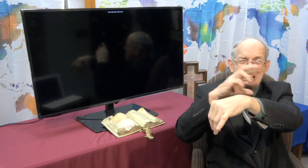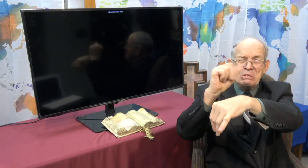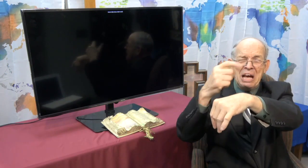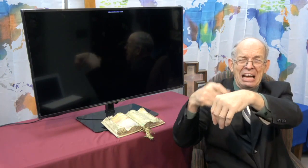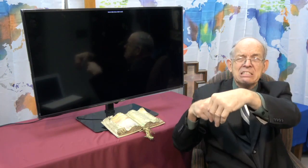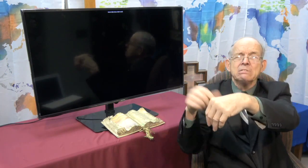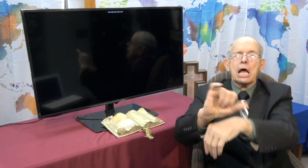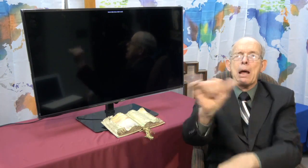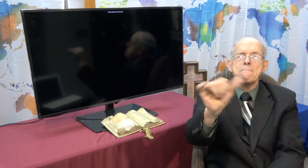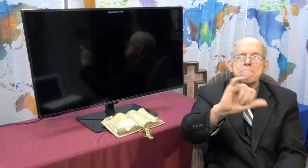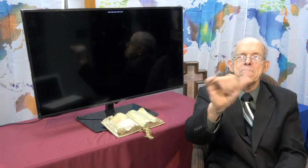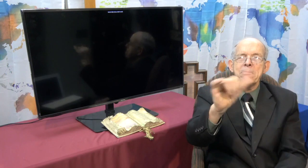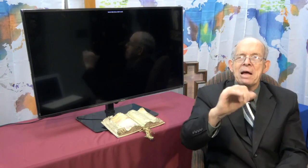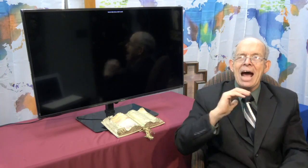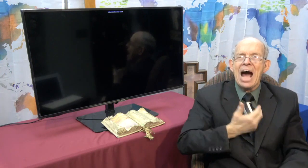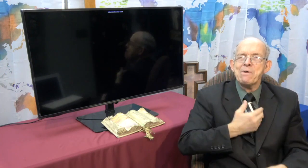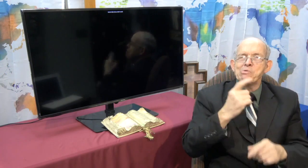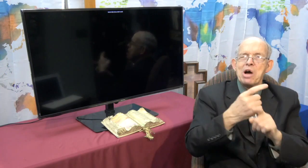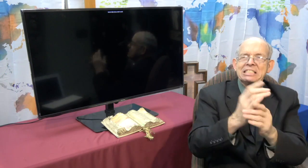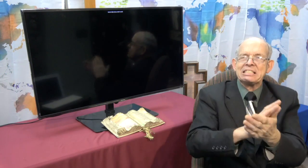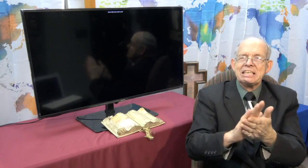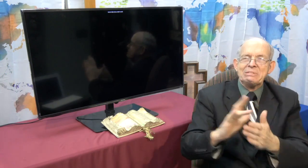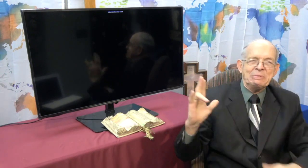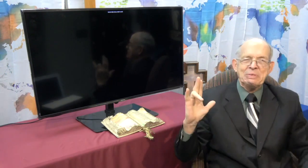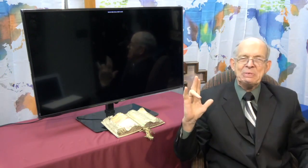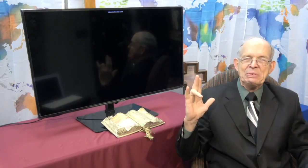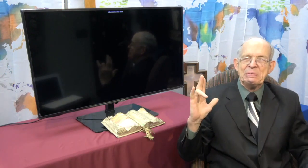Fifty ways, same. I will write you now.